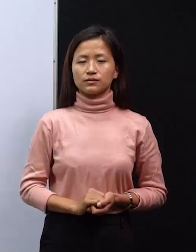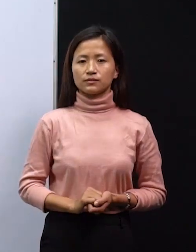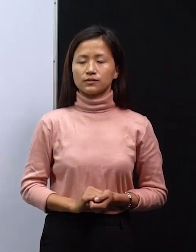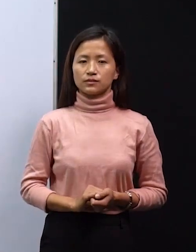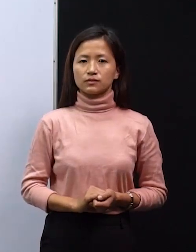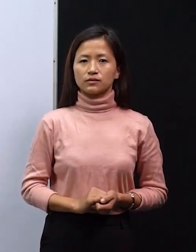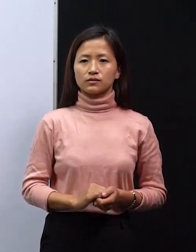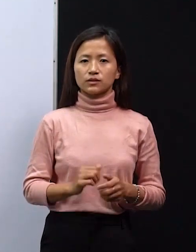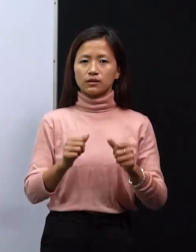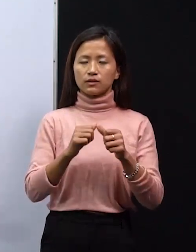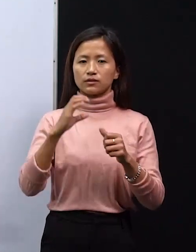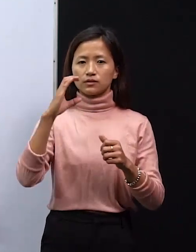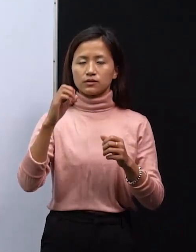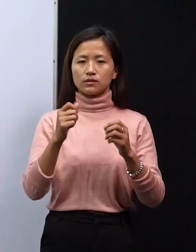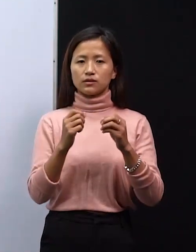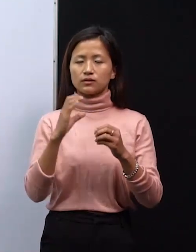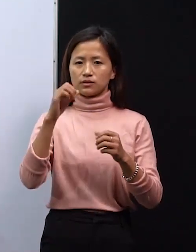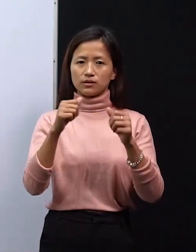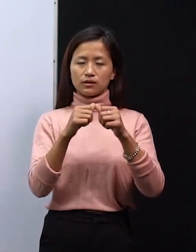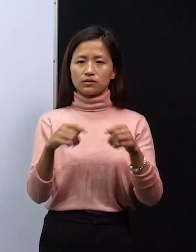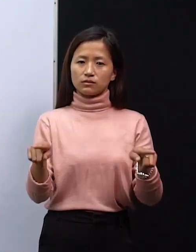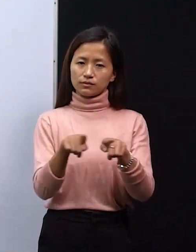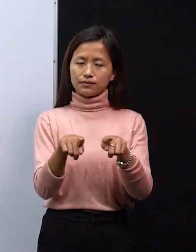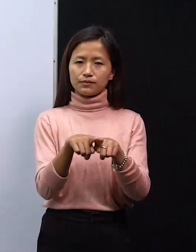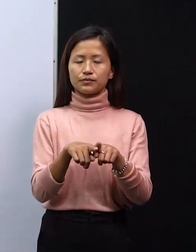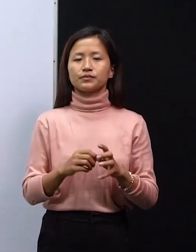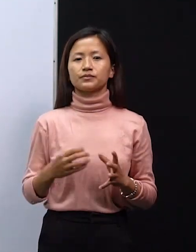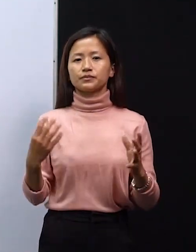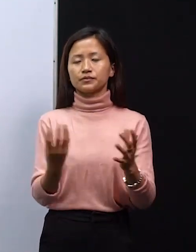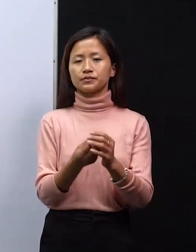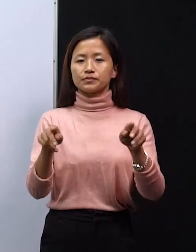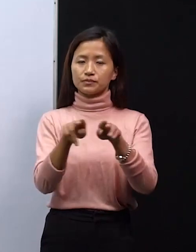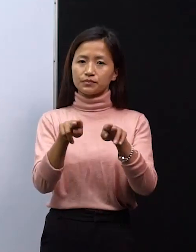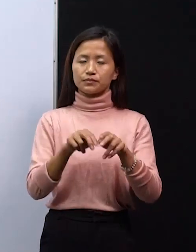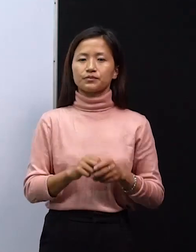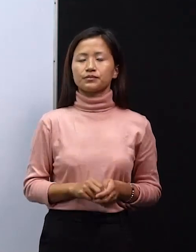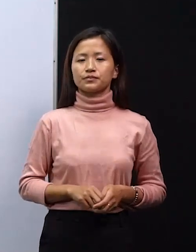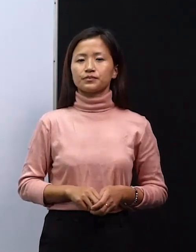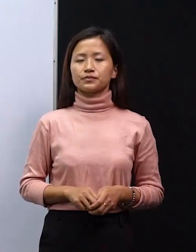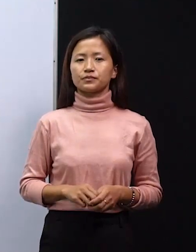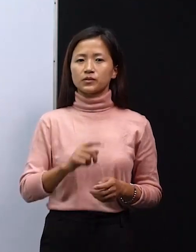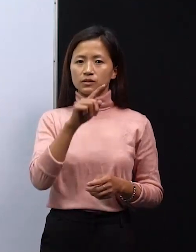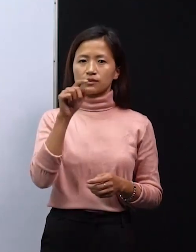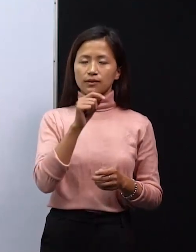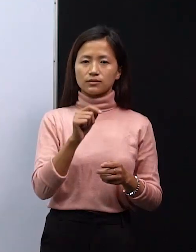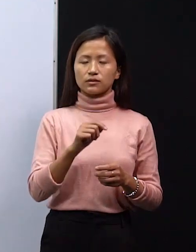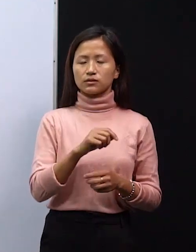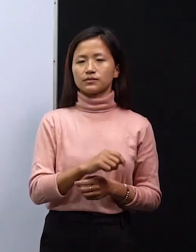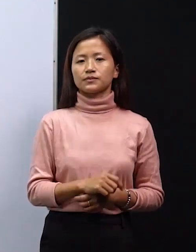here. Now AC and CA are both same. Now one is minus, one is plus, so I'm cancelling this